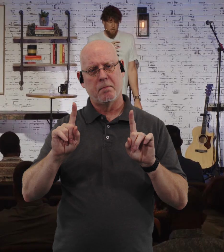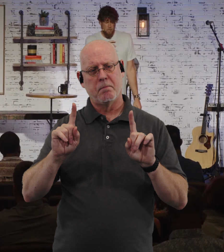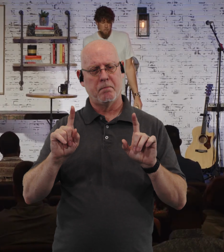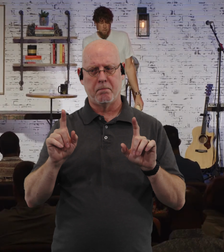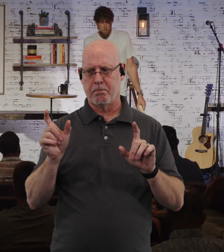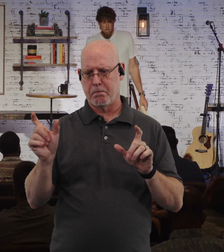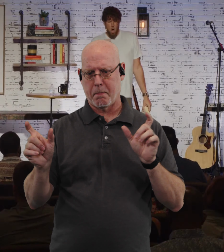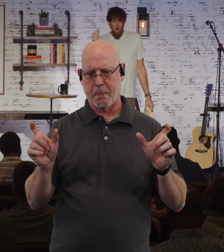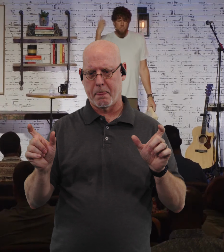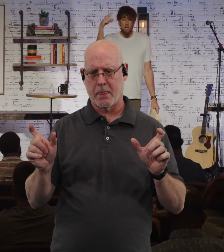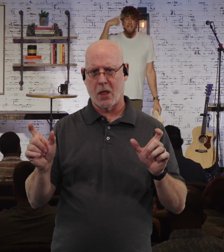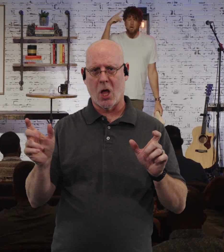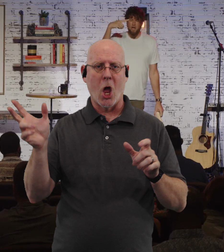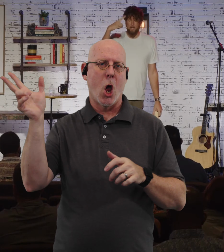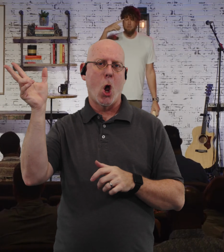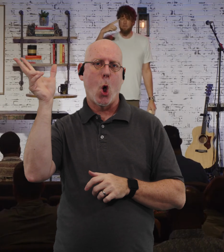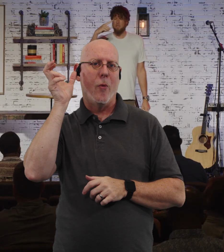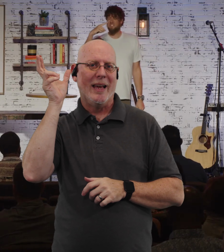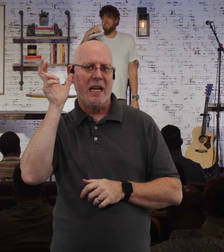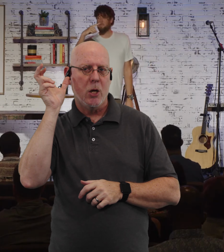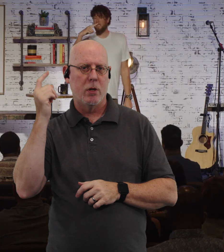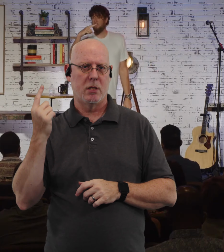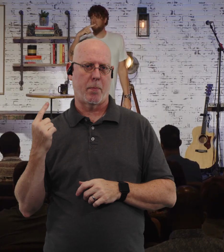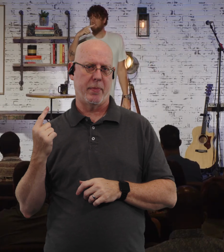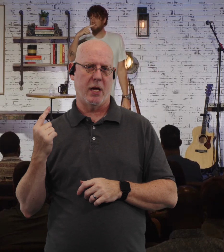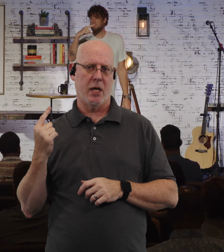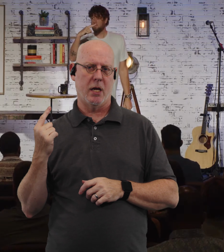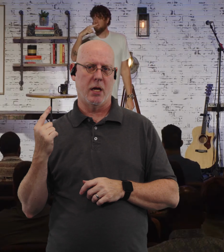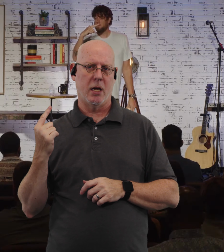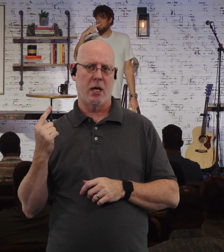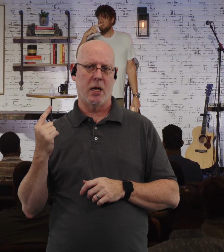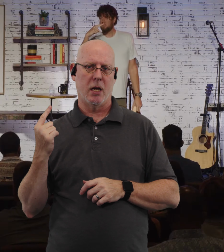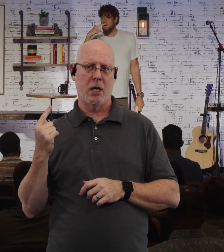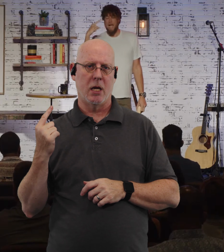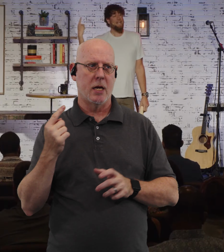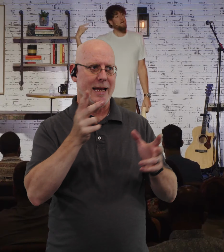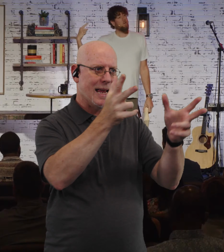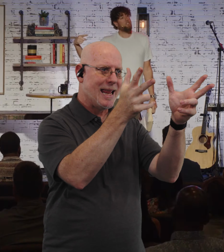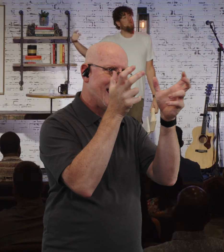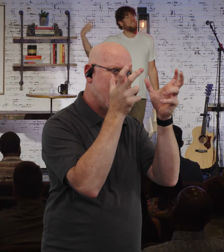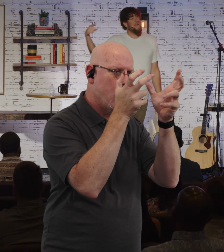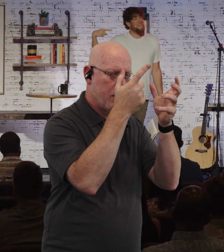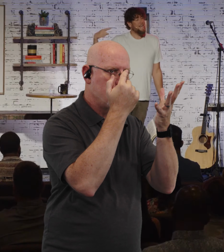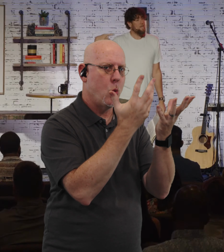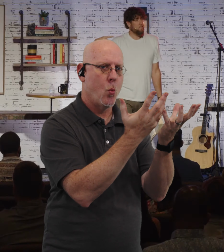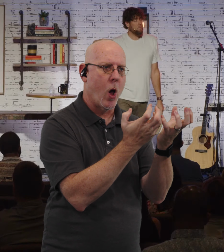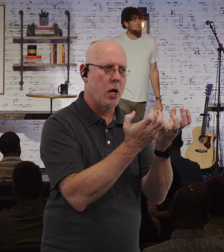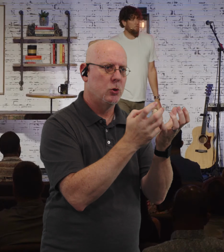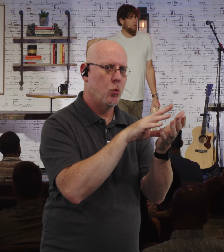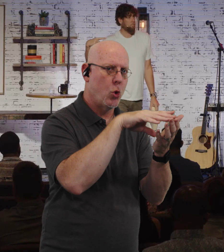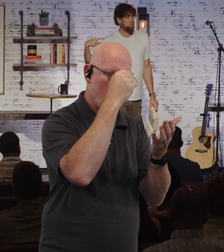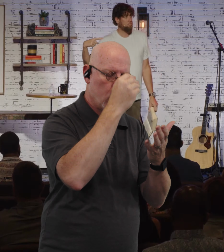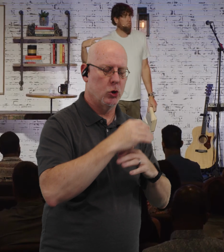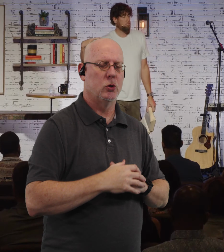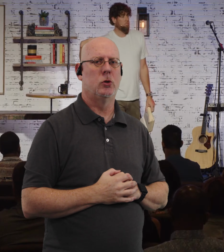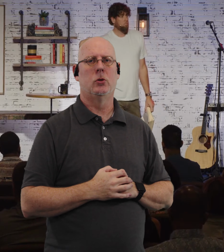between overhearing something and hearing to take in